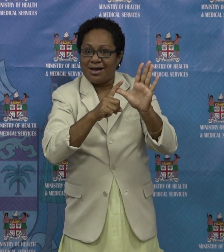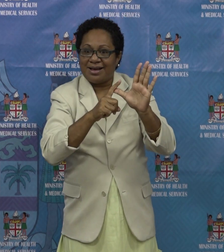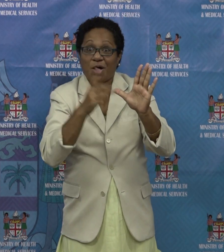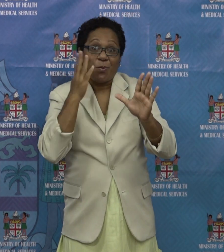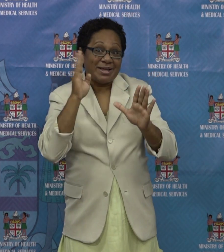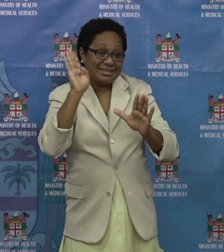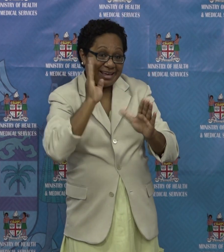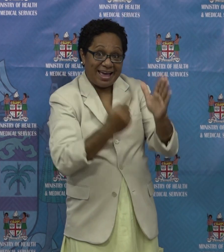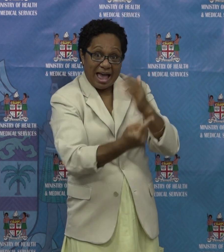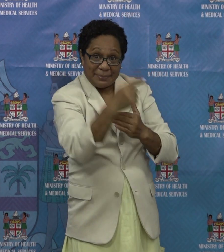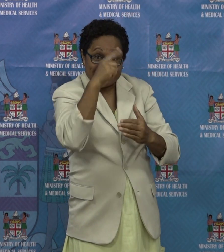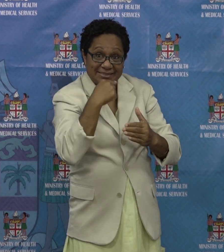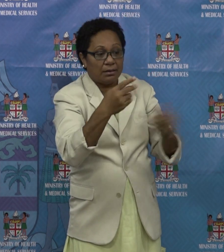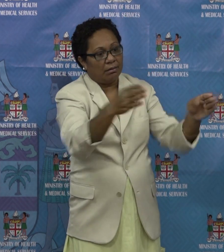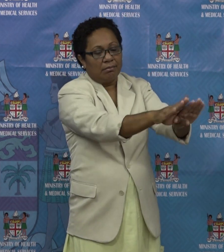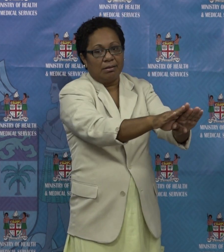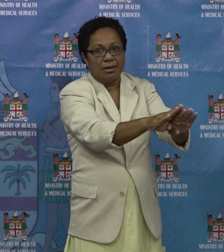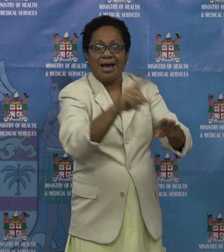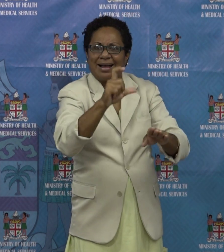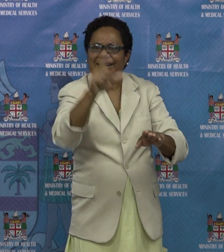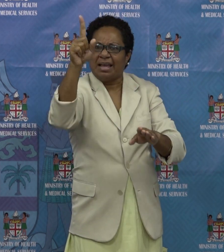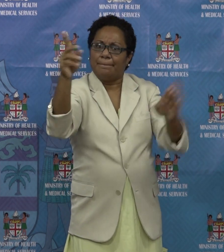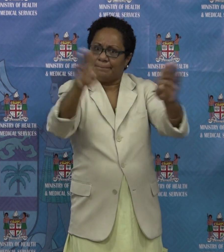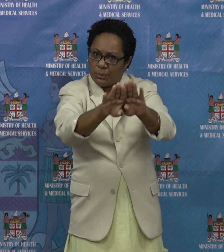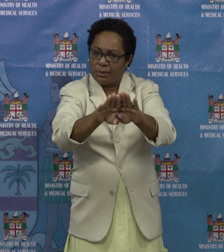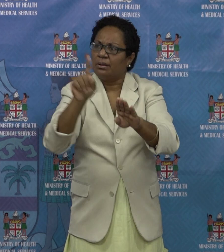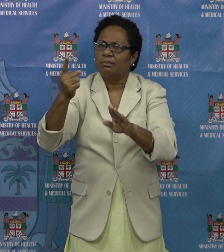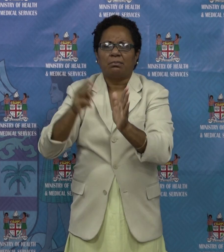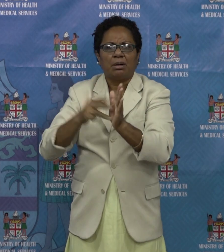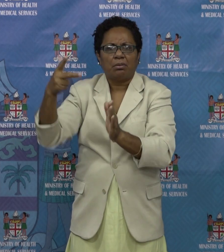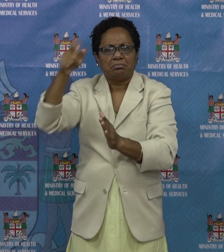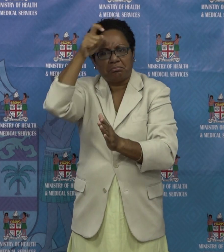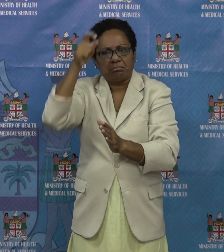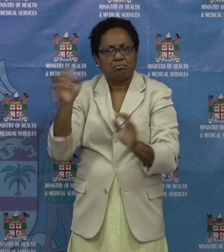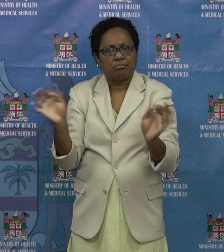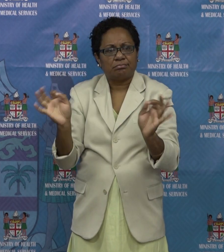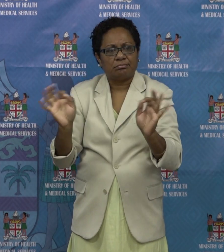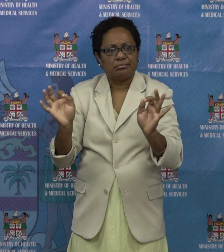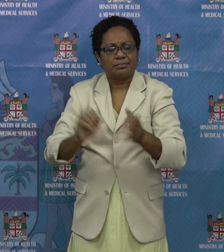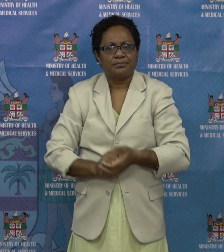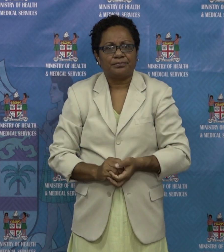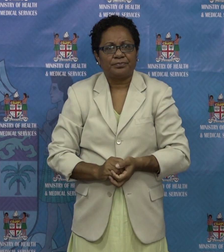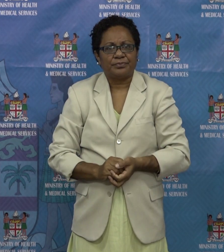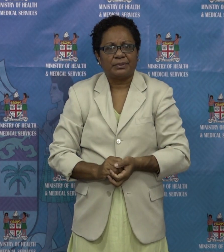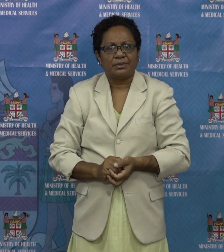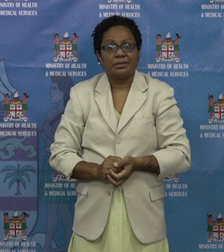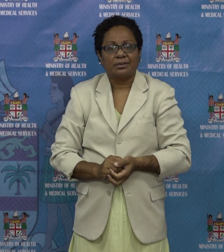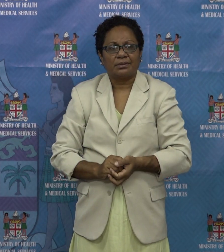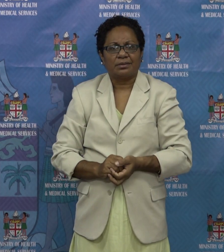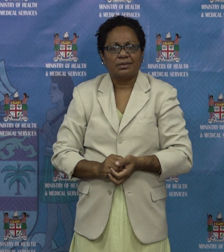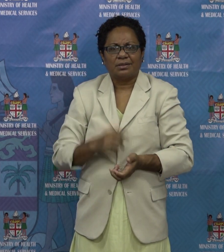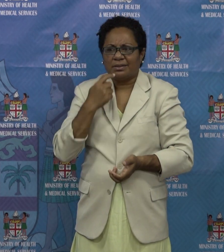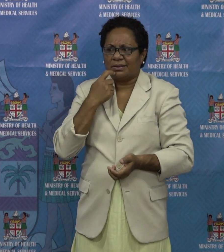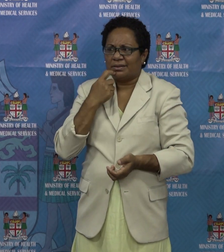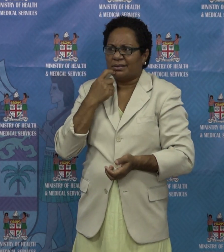Tarawau settlement in Cunningham, you took that measure. However, we continue to see free movement in and